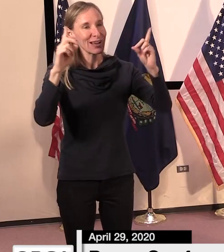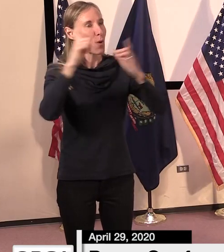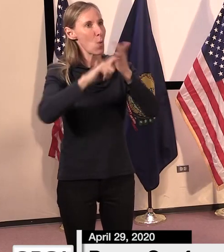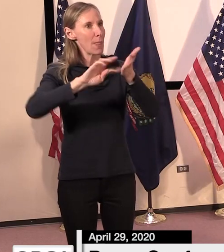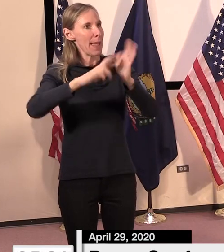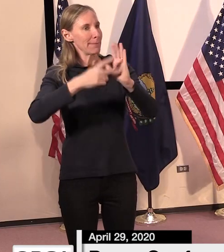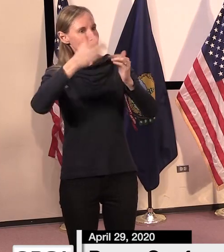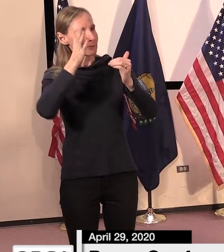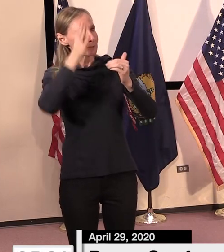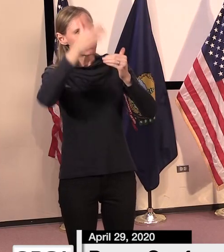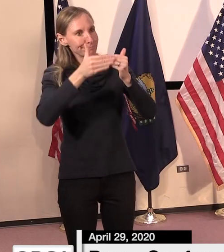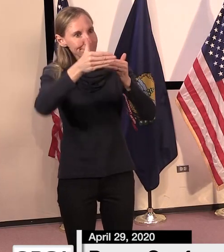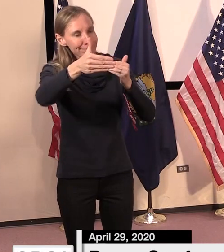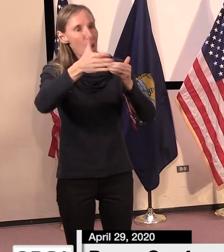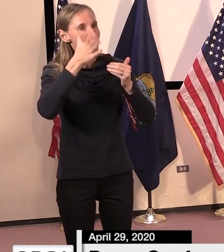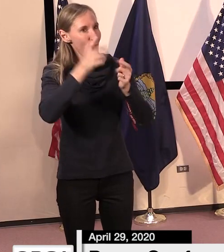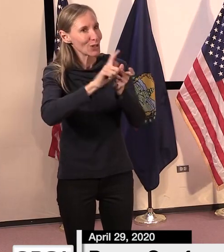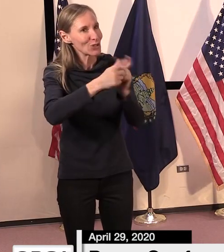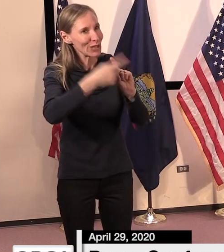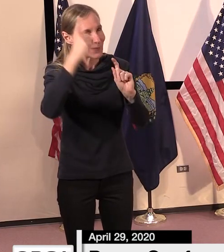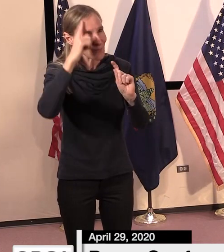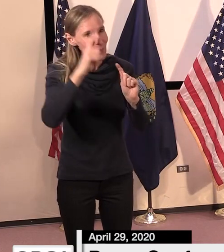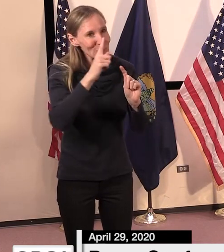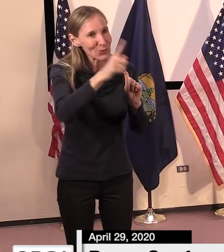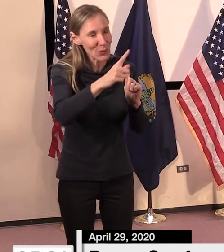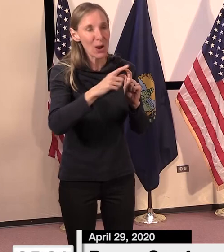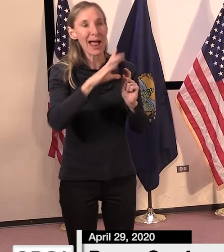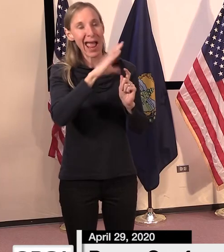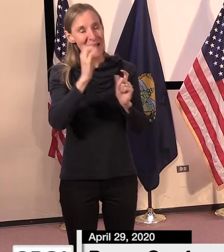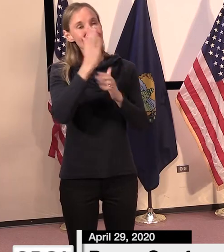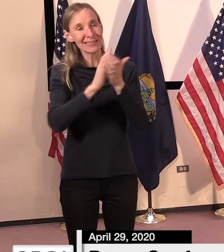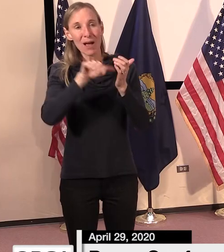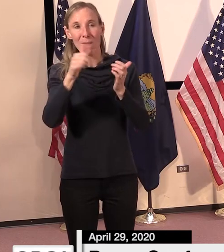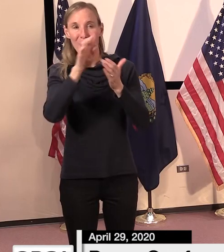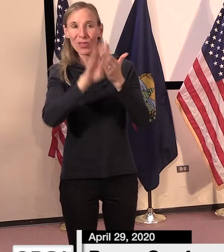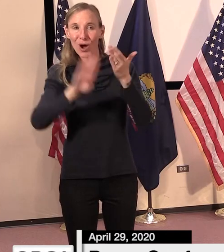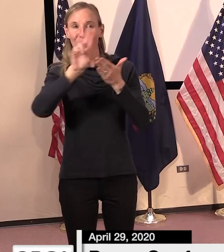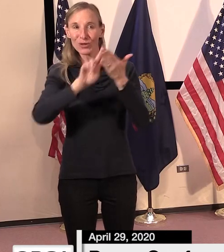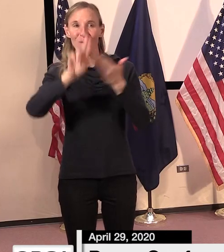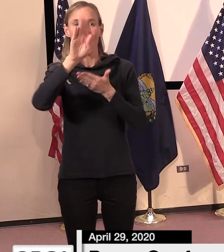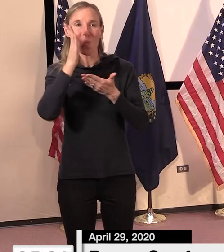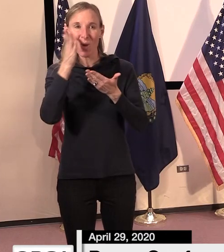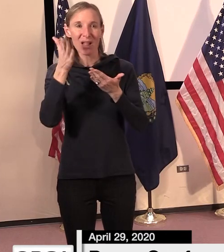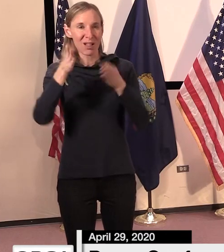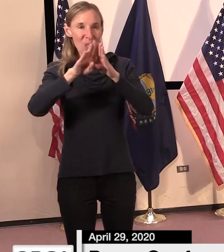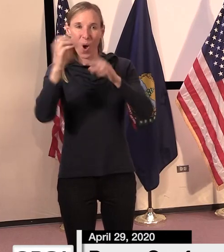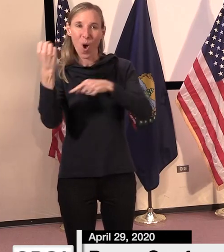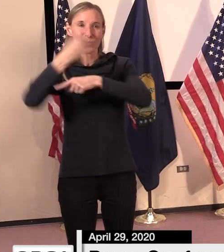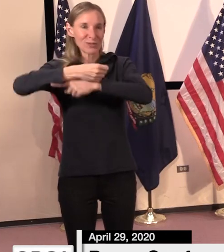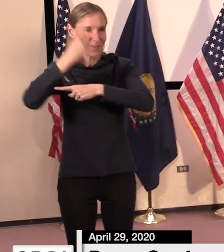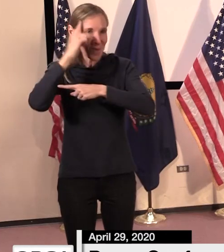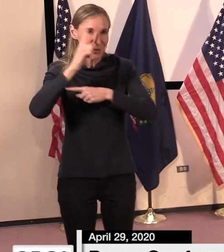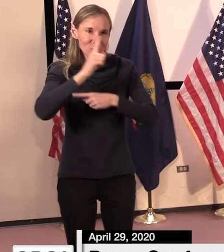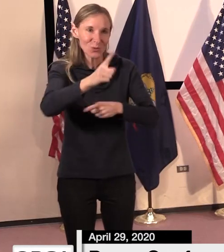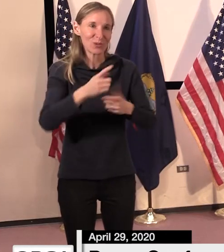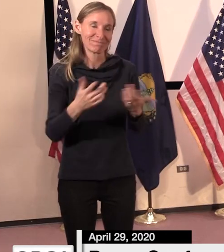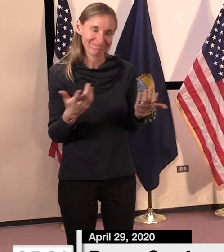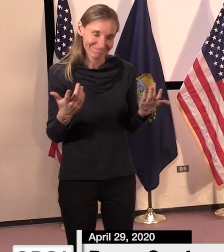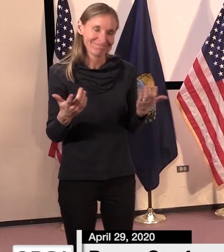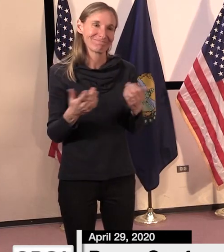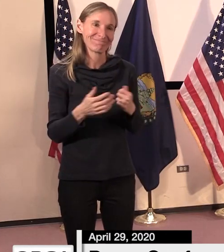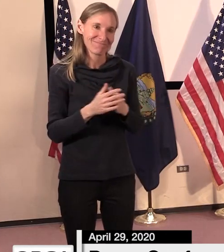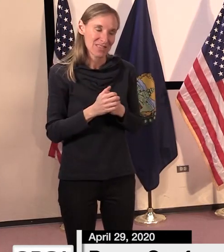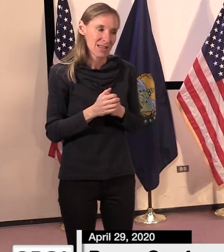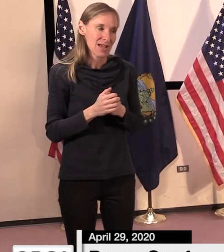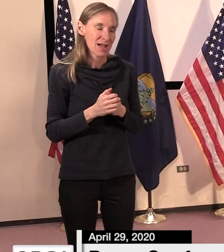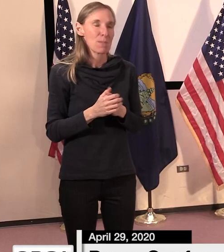in the future. And we'll see others falling as well. So we'll see what happens, but again, I